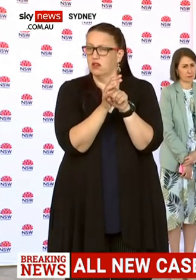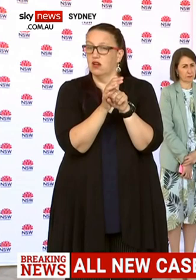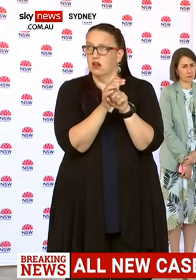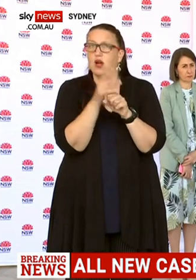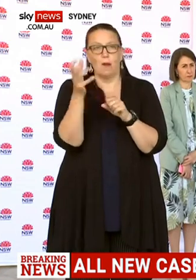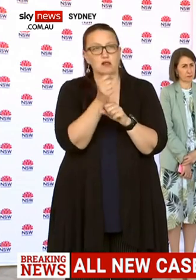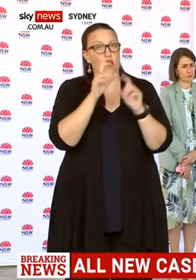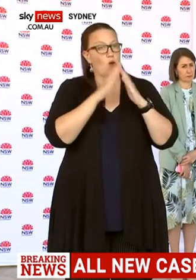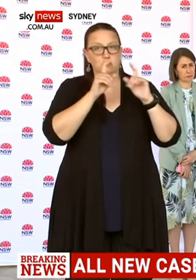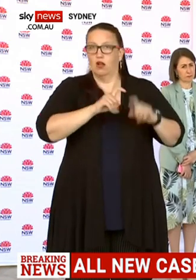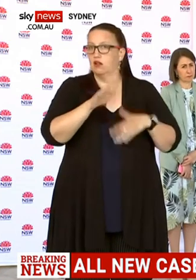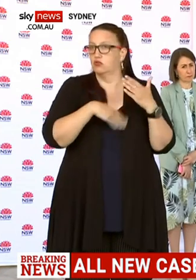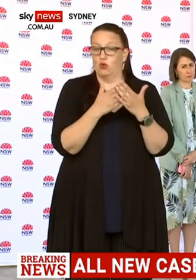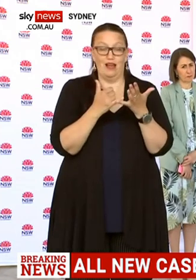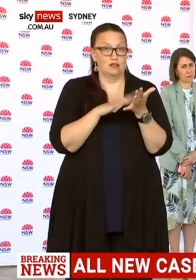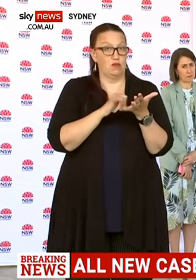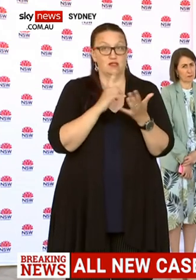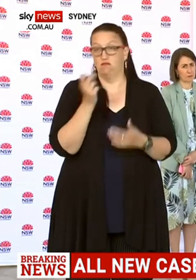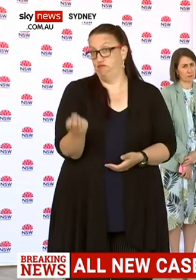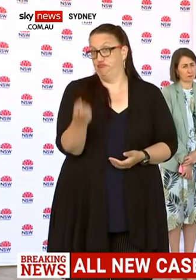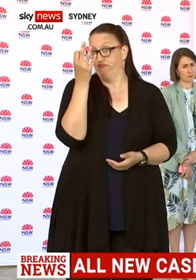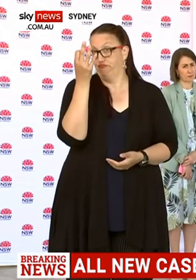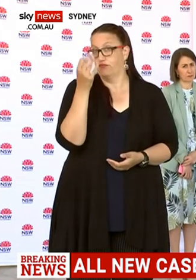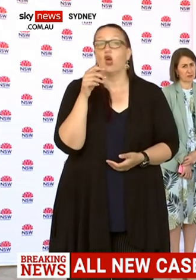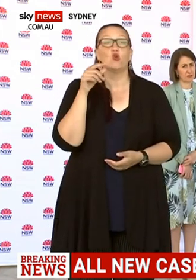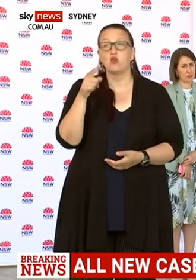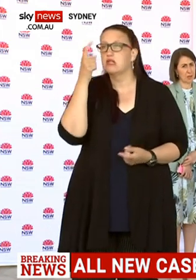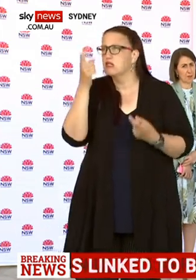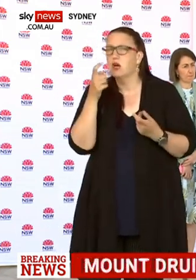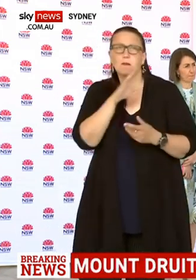government website, so I do urge members of the community to regularly check that for updated information.